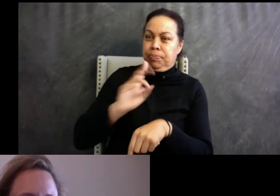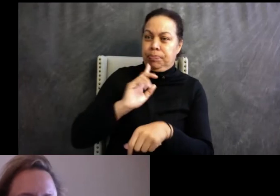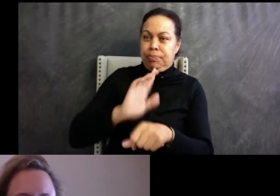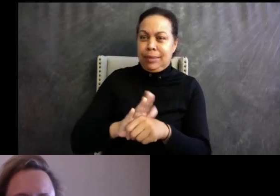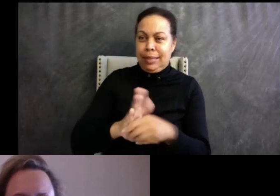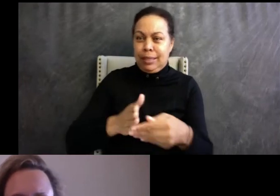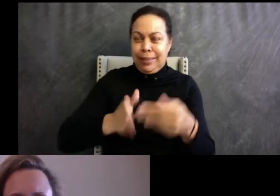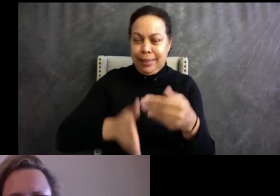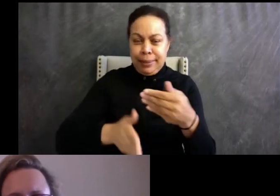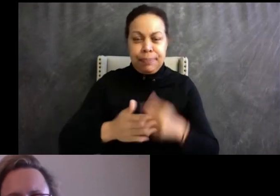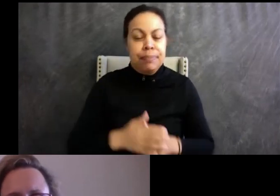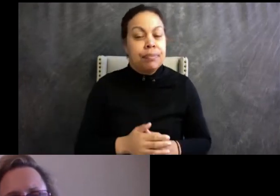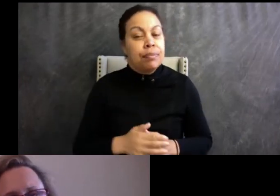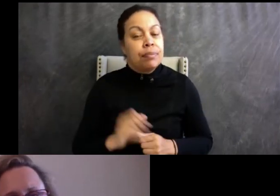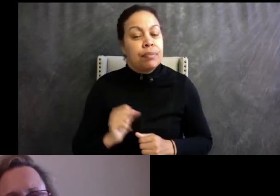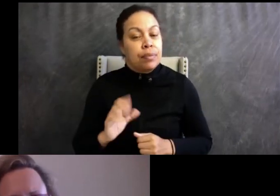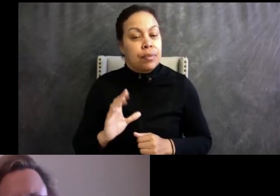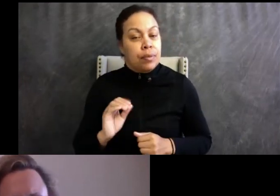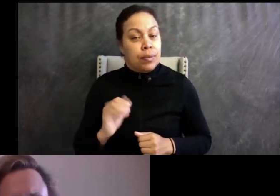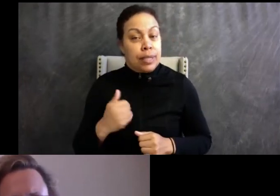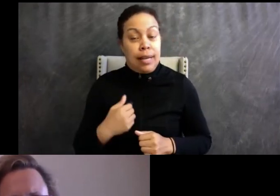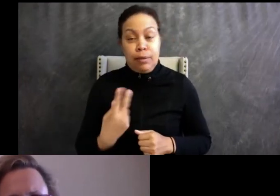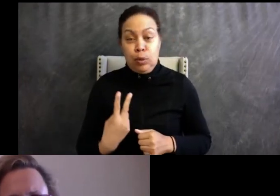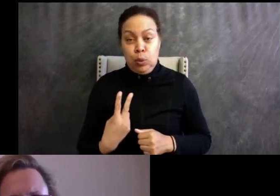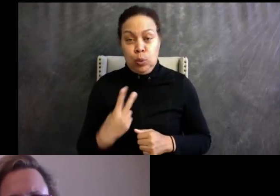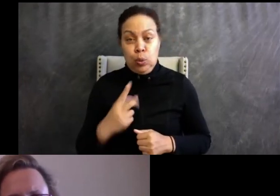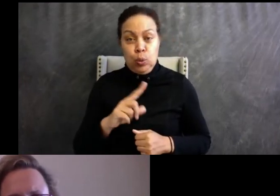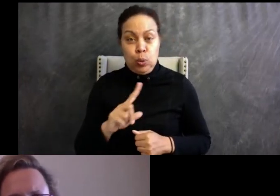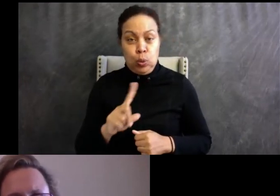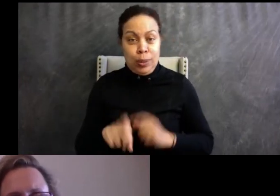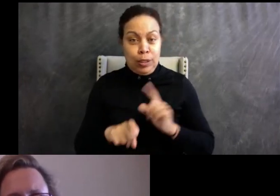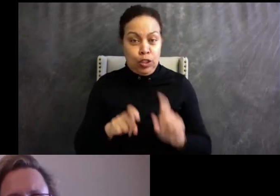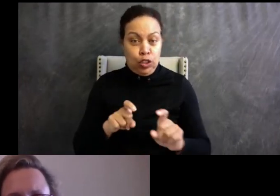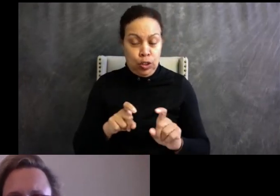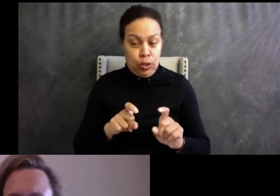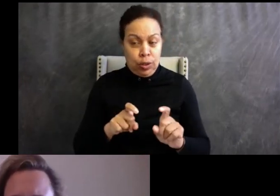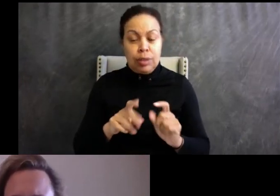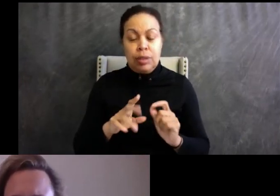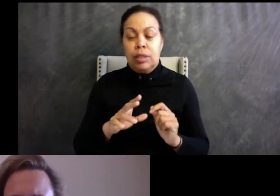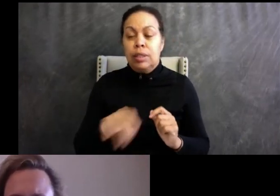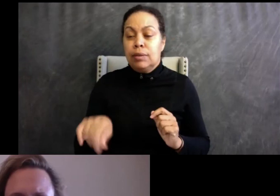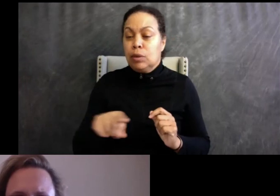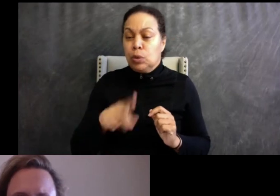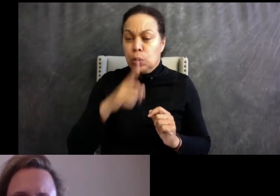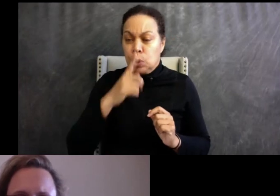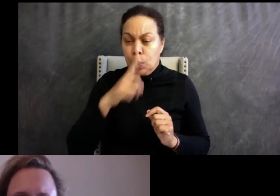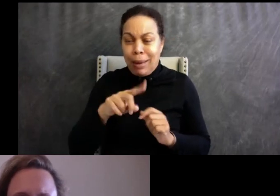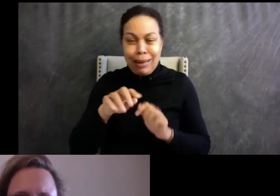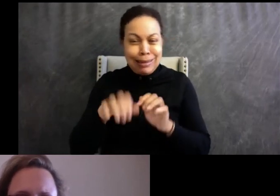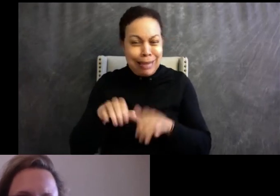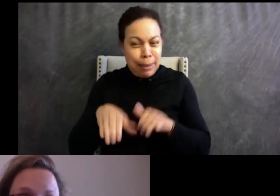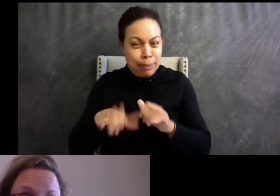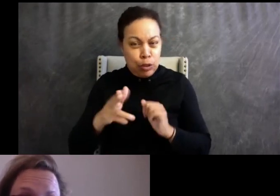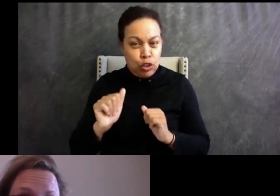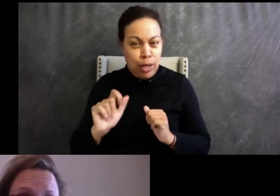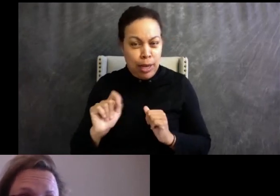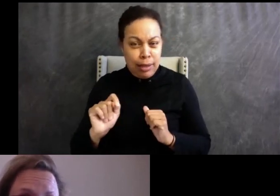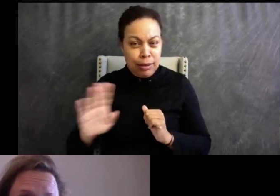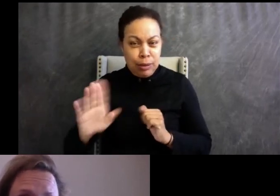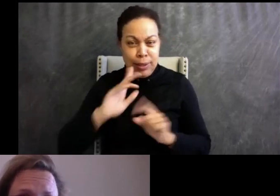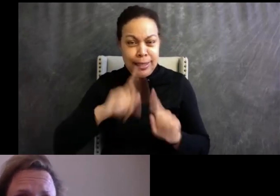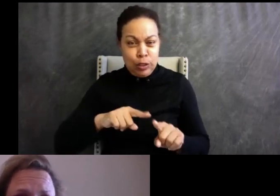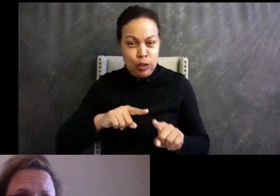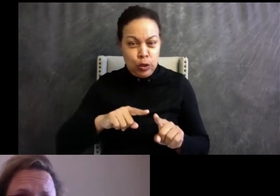us. So we have two questions. If you could chat, just put these answers in the chat. If